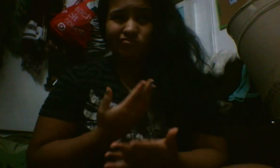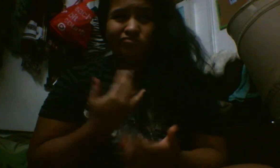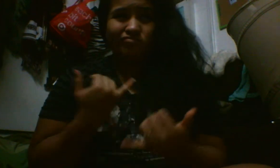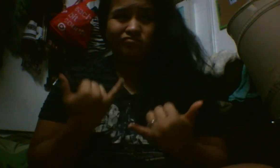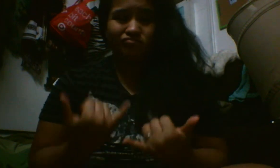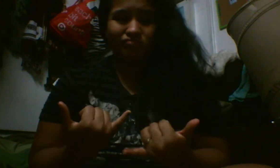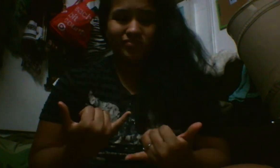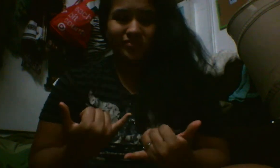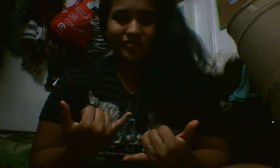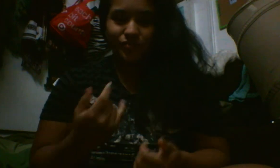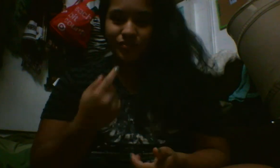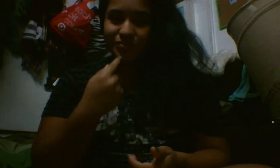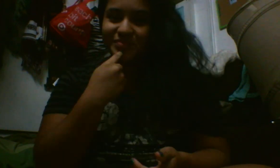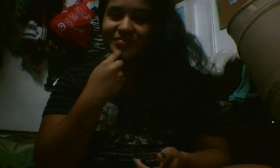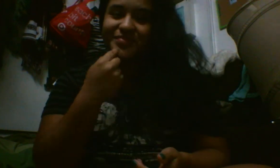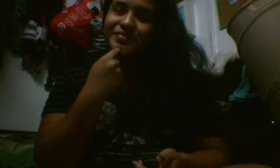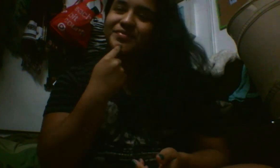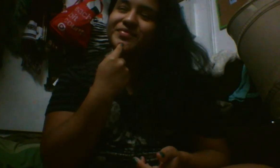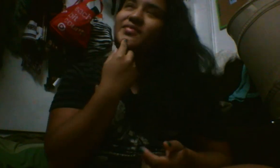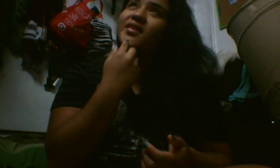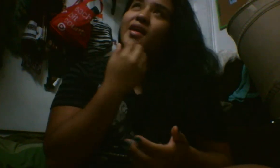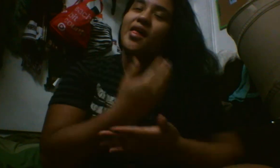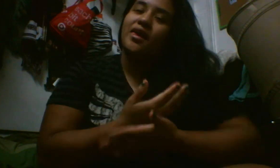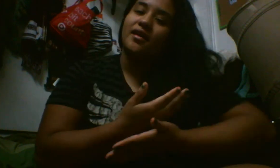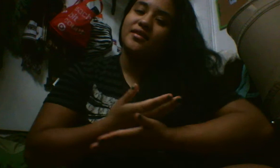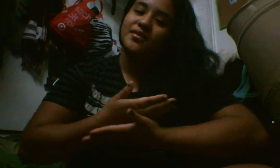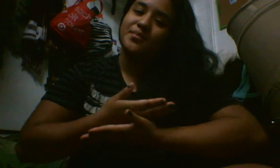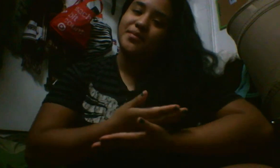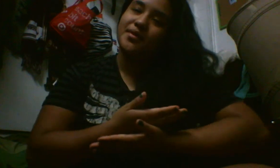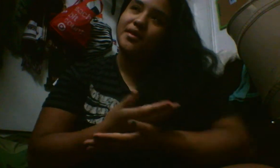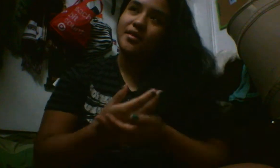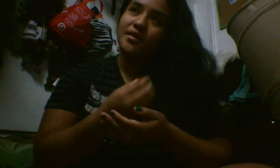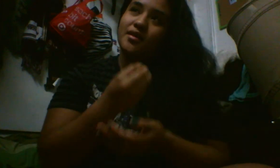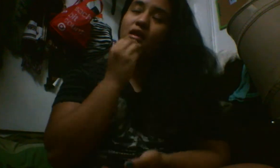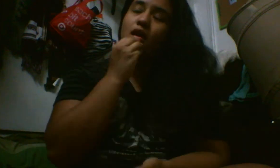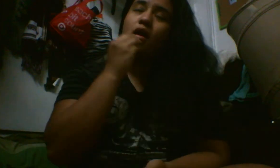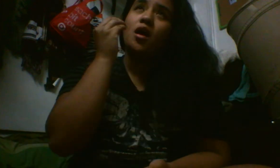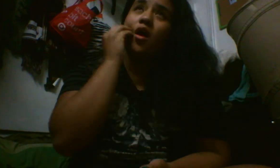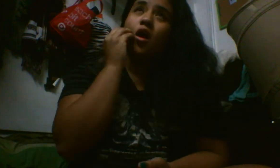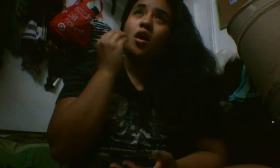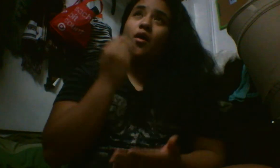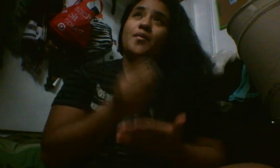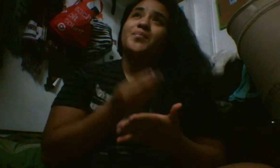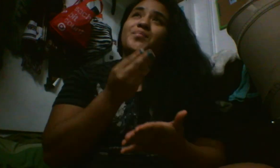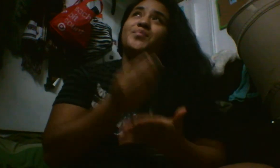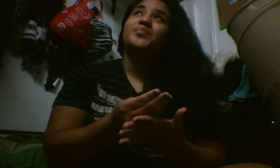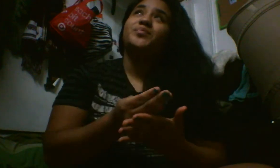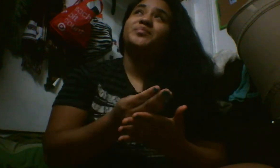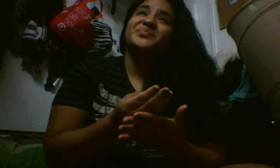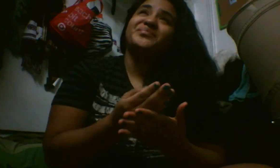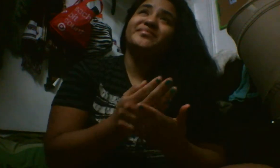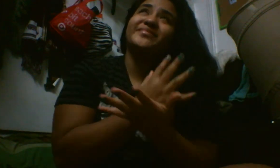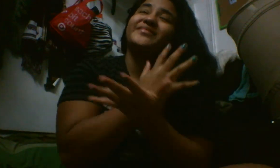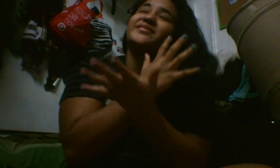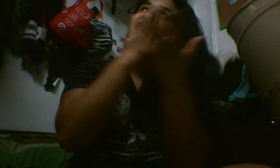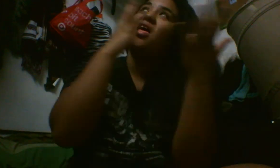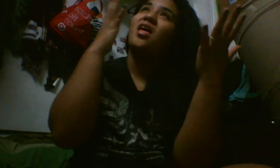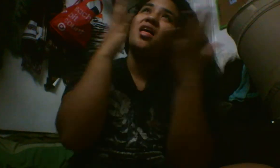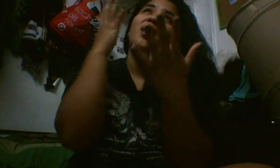for now. Starts talking about babies and buying a house.